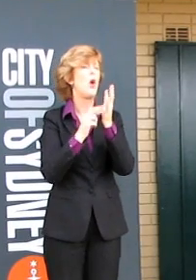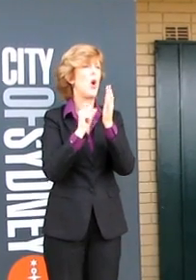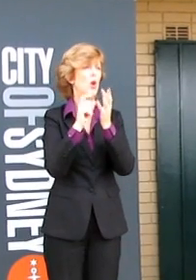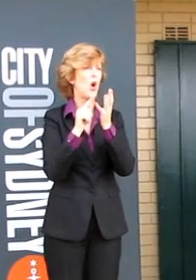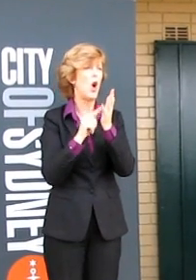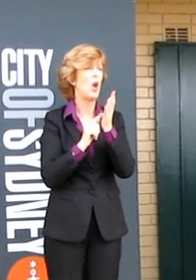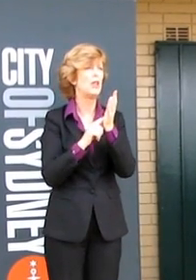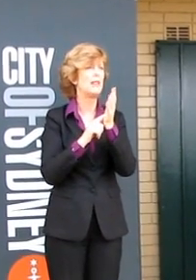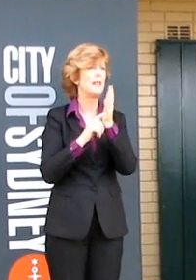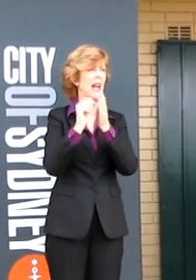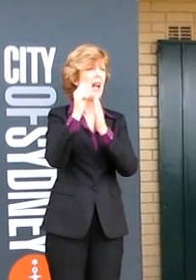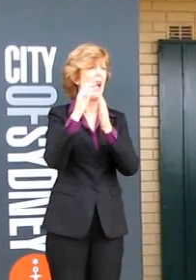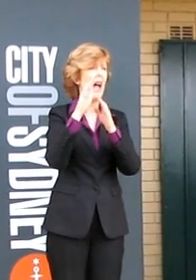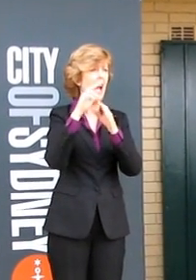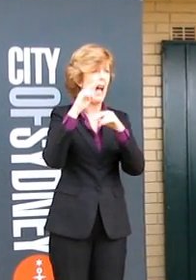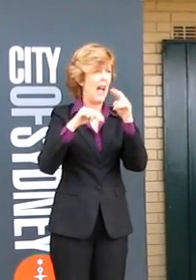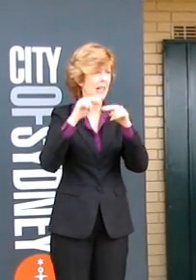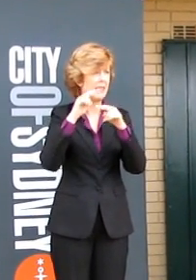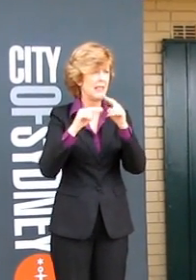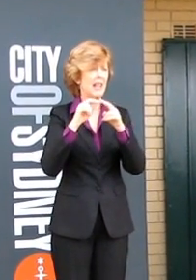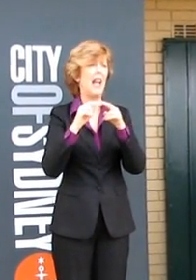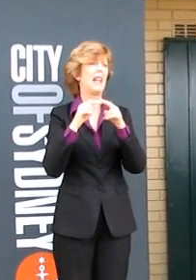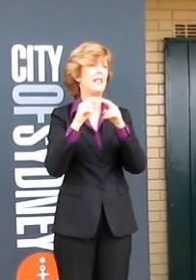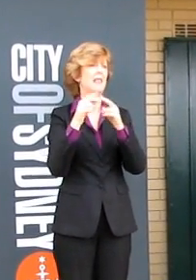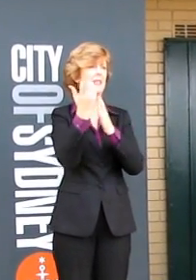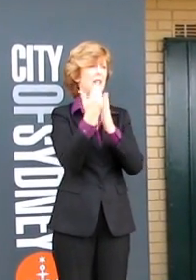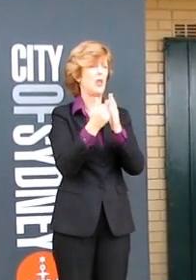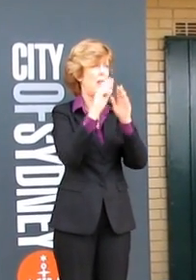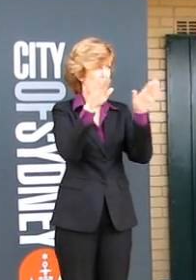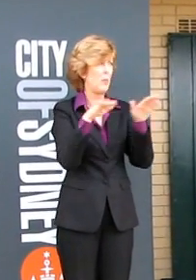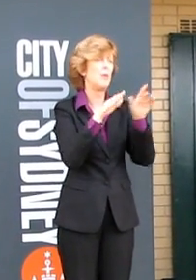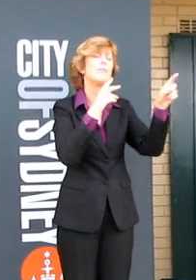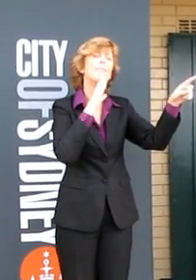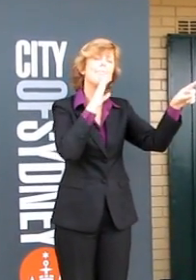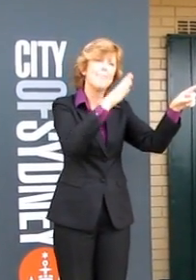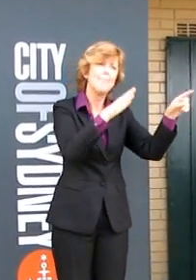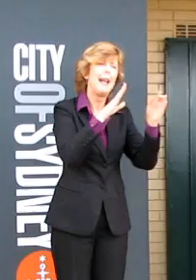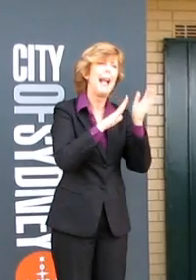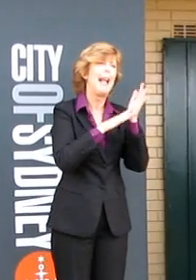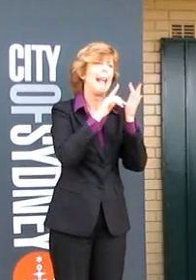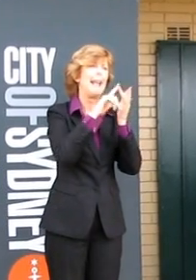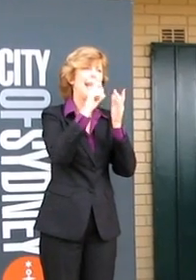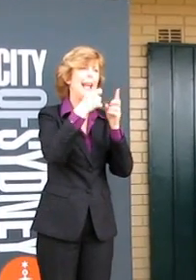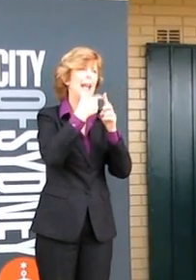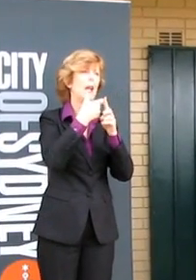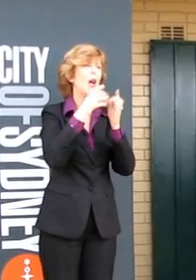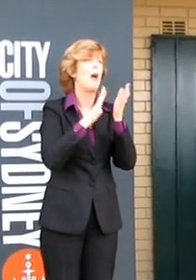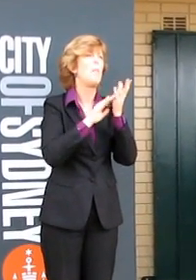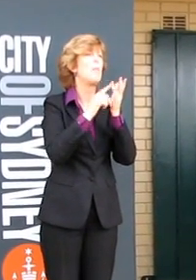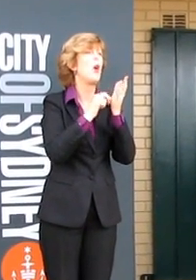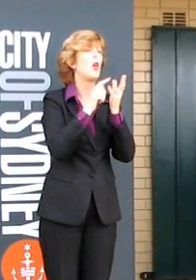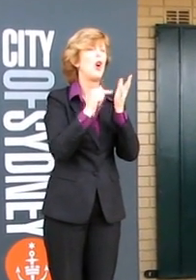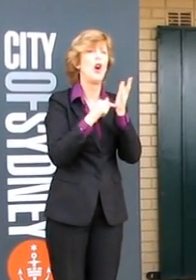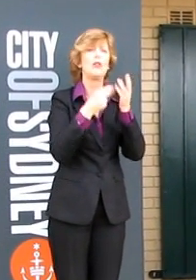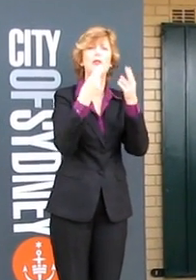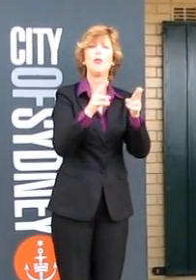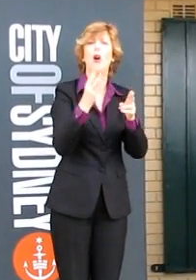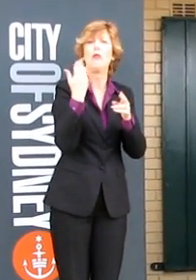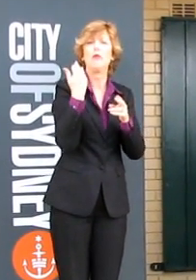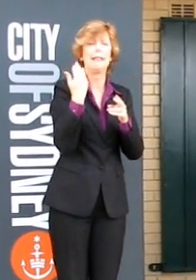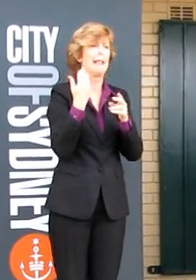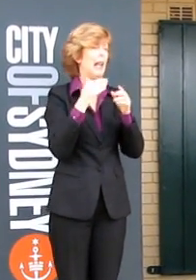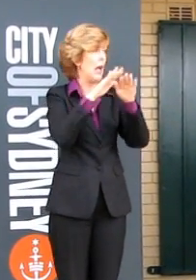Tragically, Nick Merkert died very recently, and this pool is going to be the pool, and